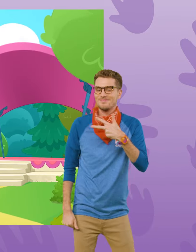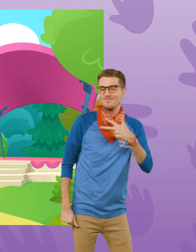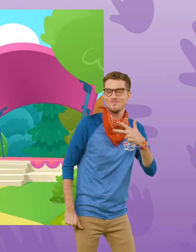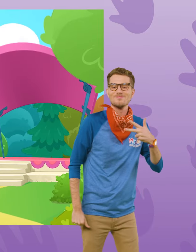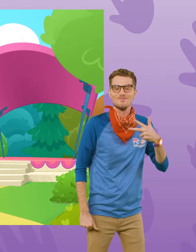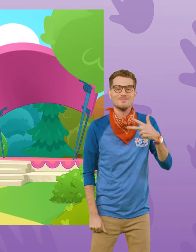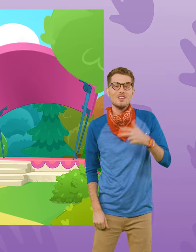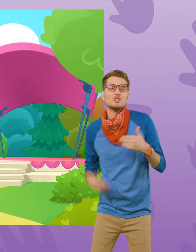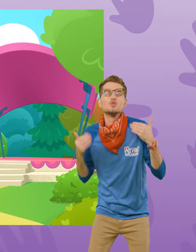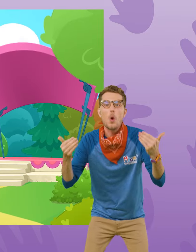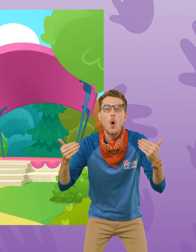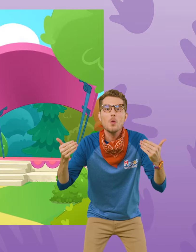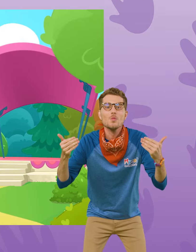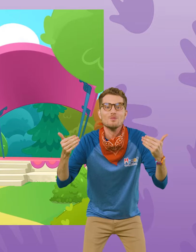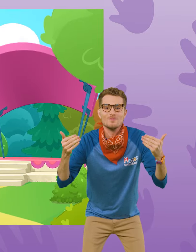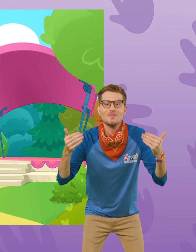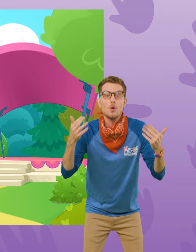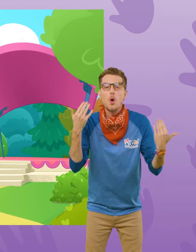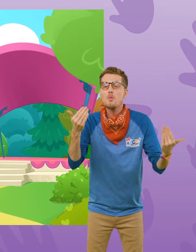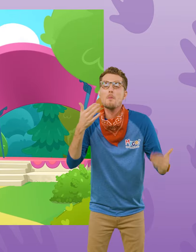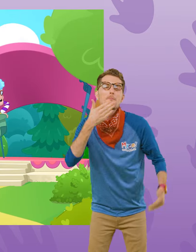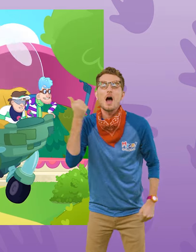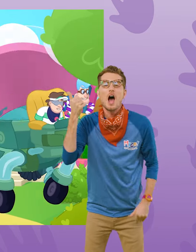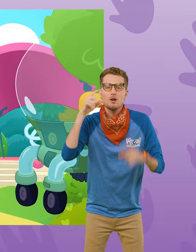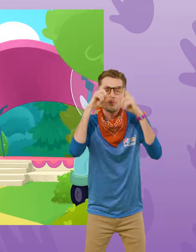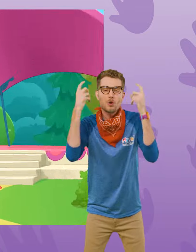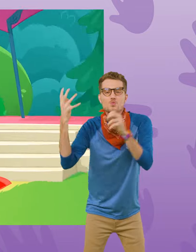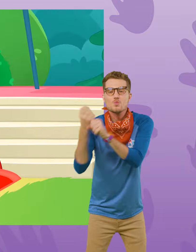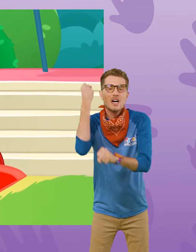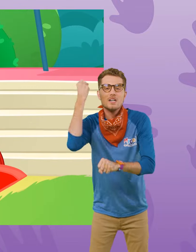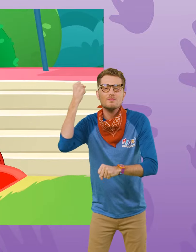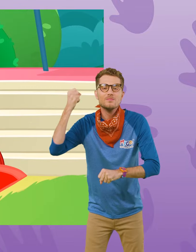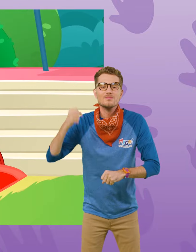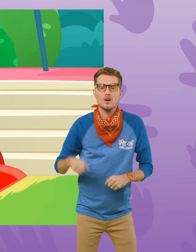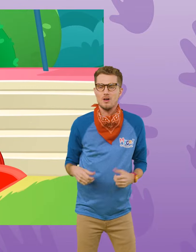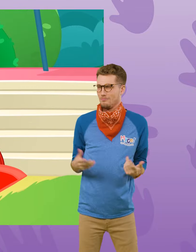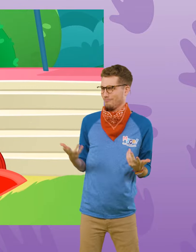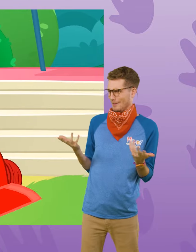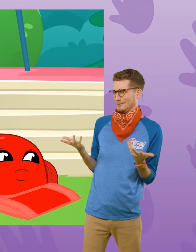Let's go. May the best bandit win. What?